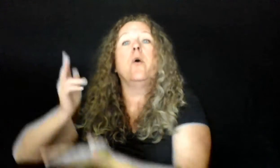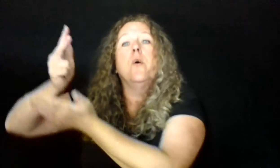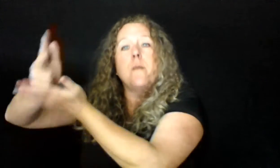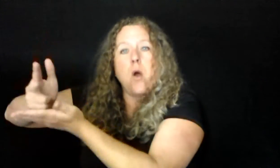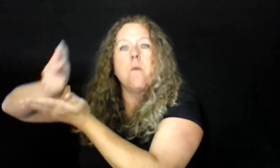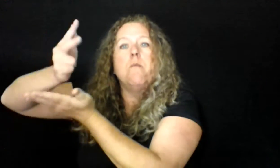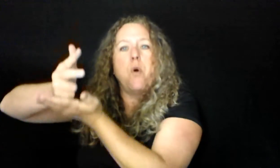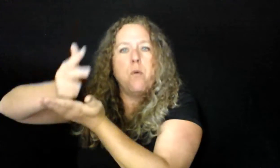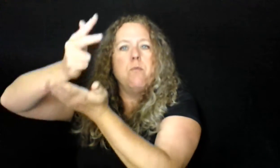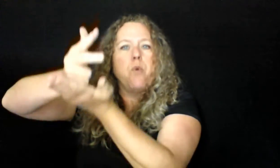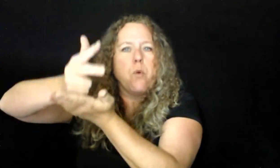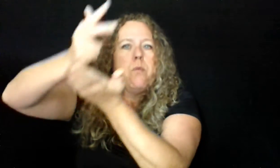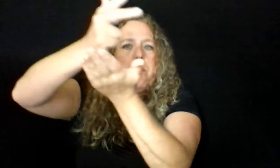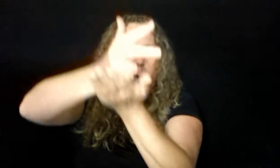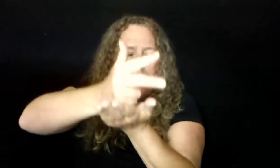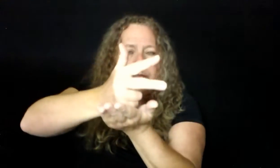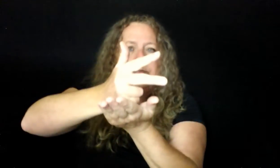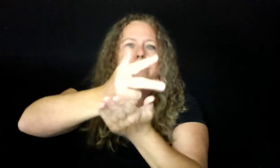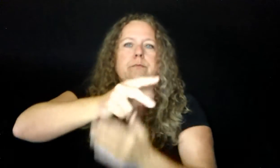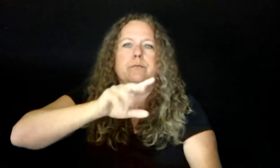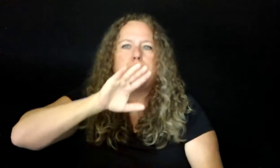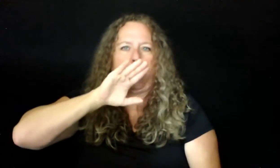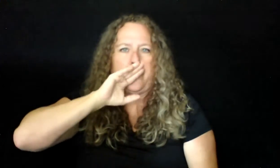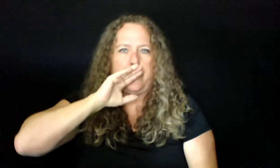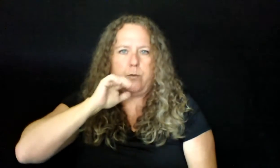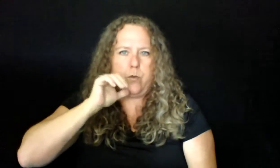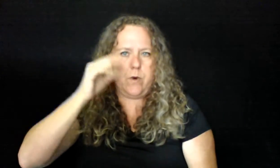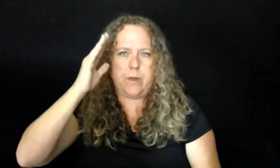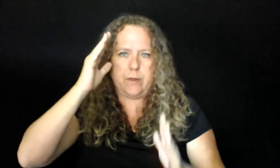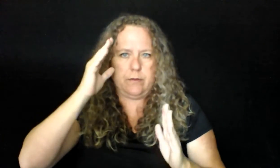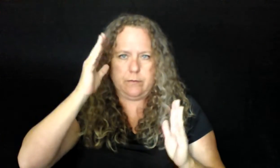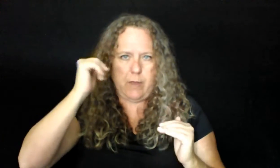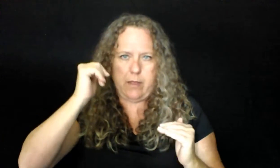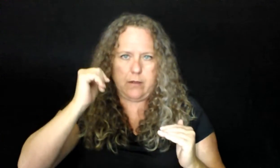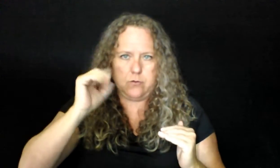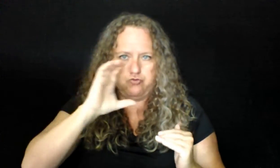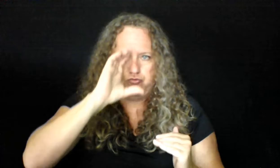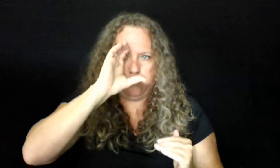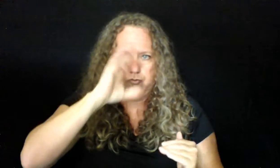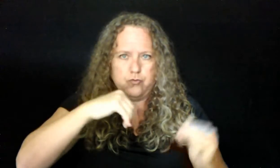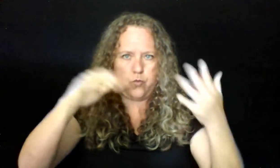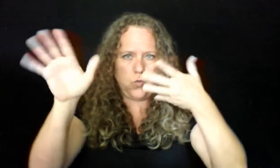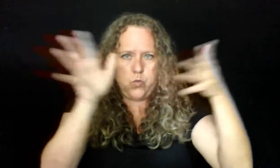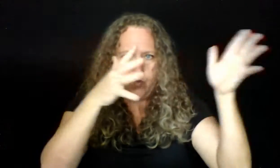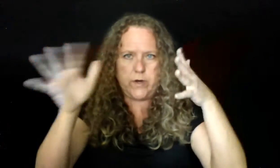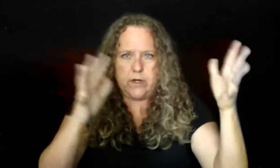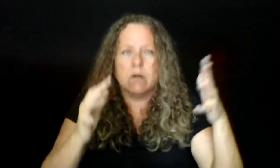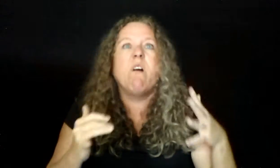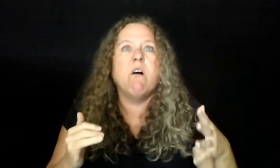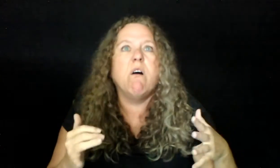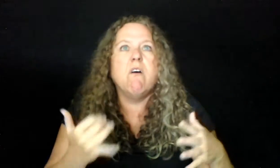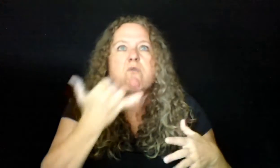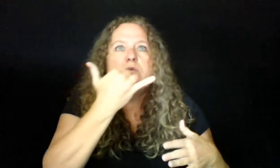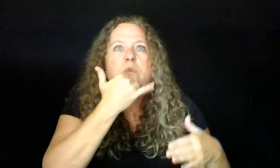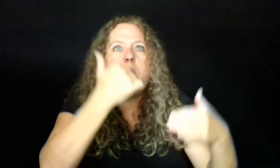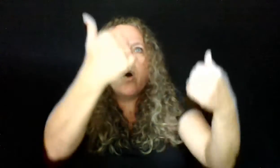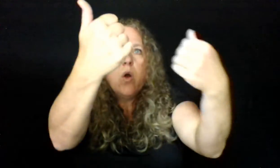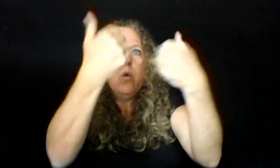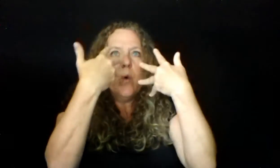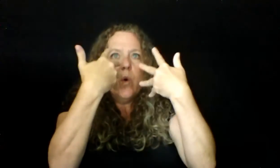part of the plan we didn't think about, is an unusual wind coming from a direction that it doesn't normally come